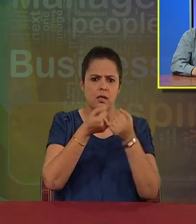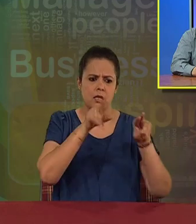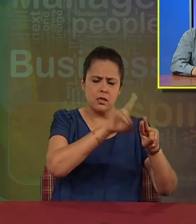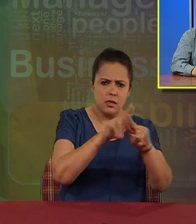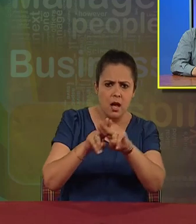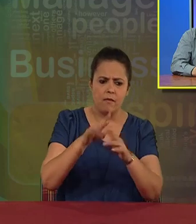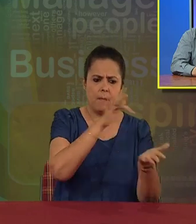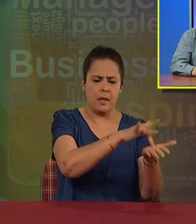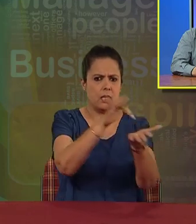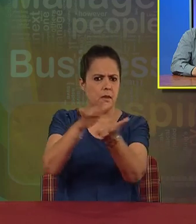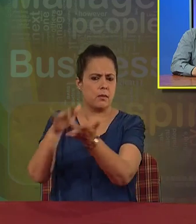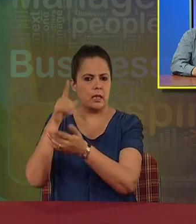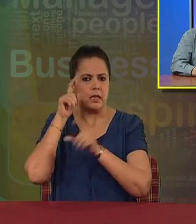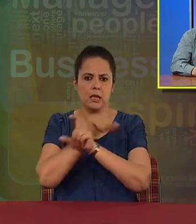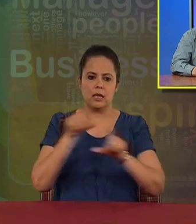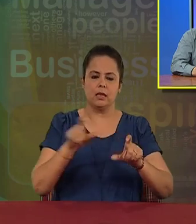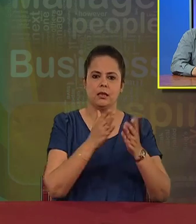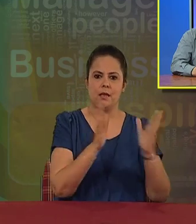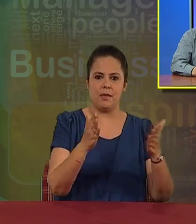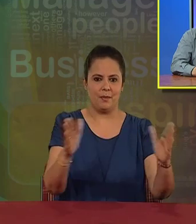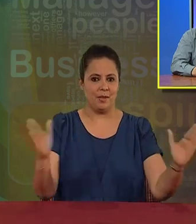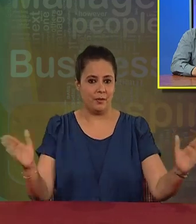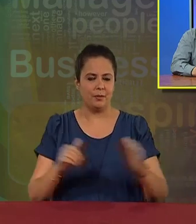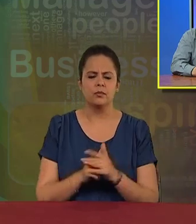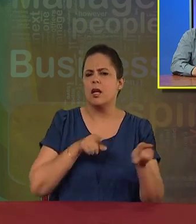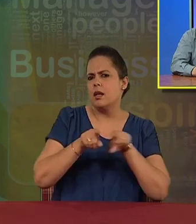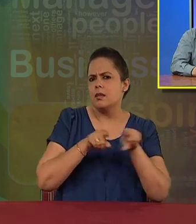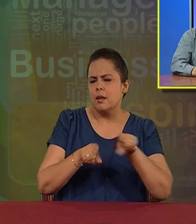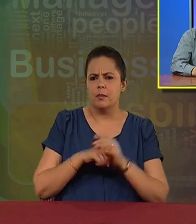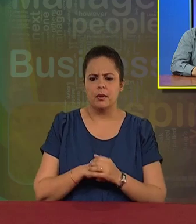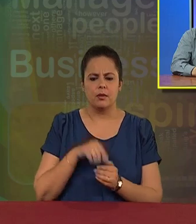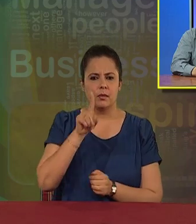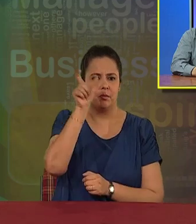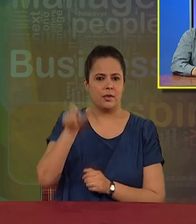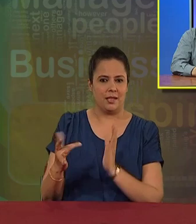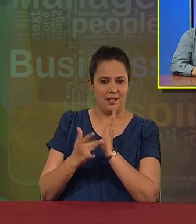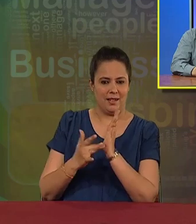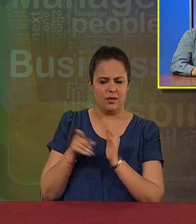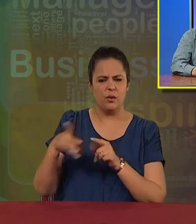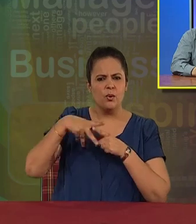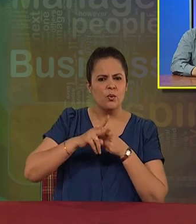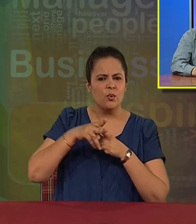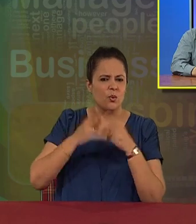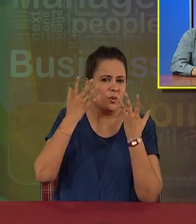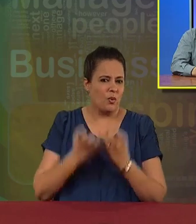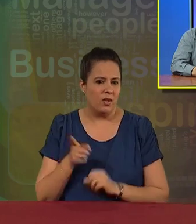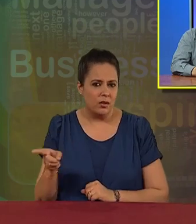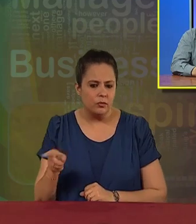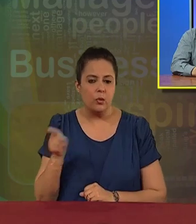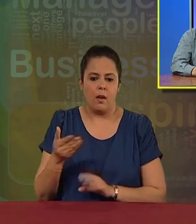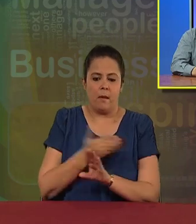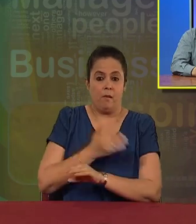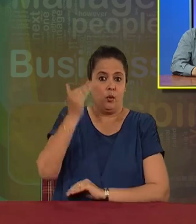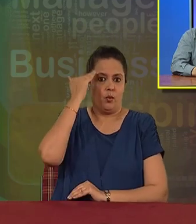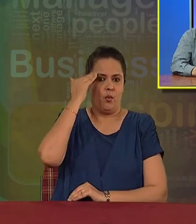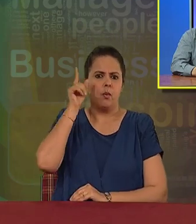everything should be placed where it should be. Take an example, a technician is in need of a tool. He must know